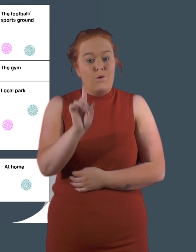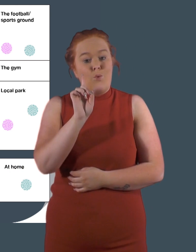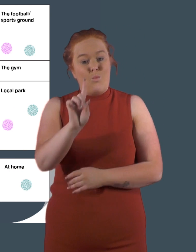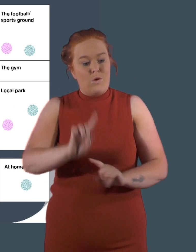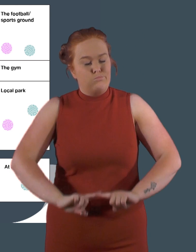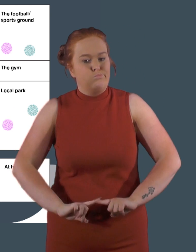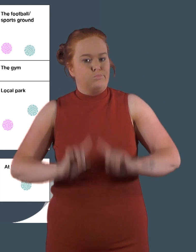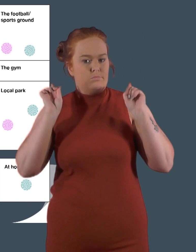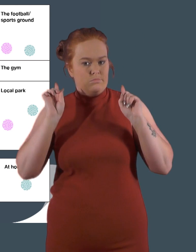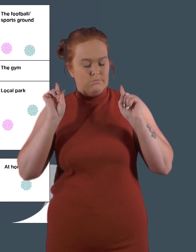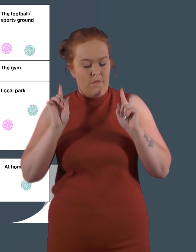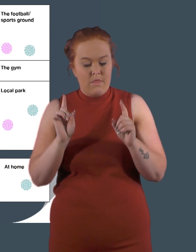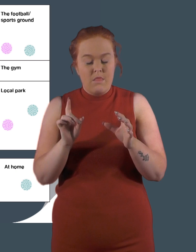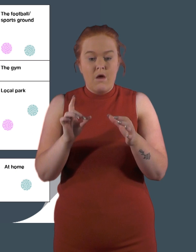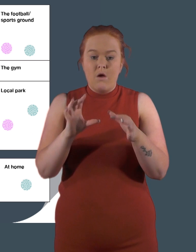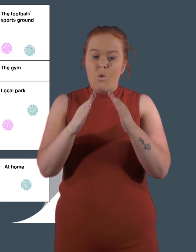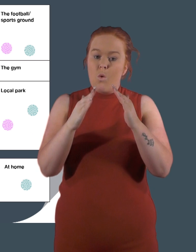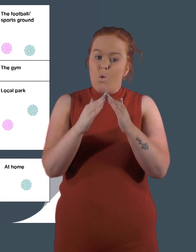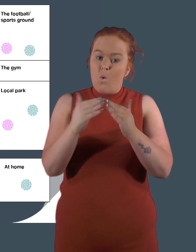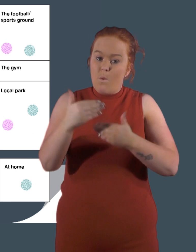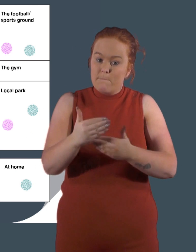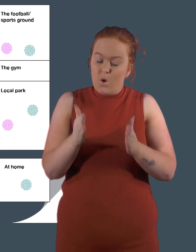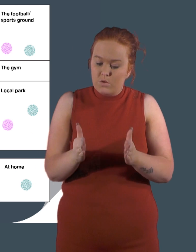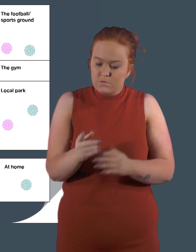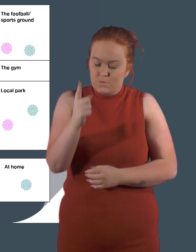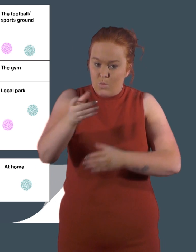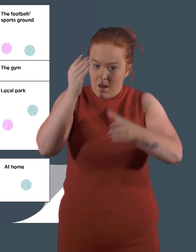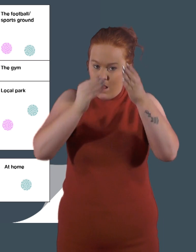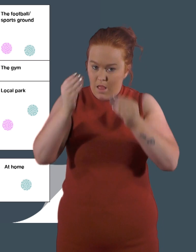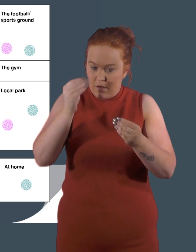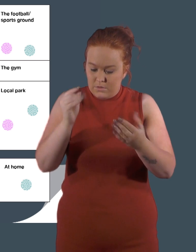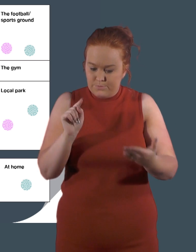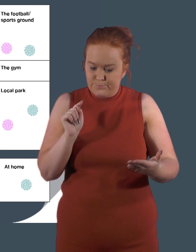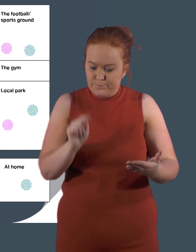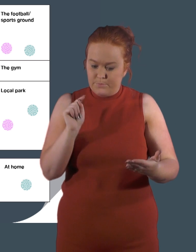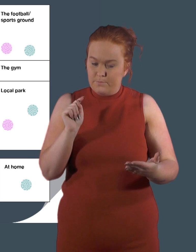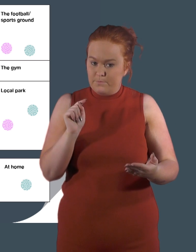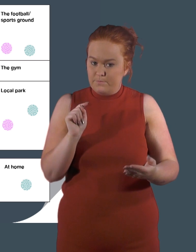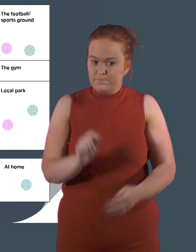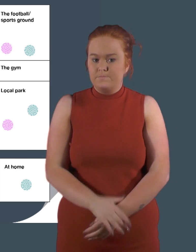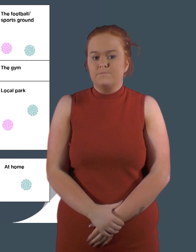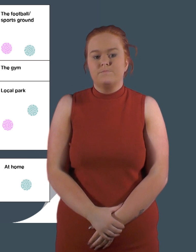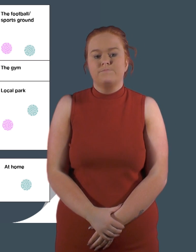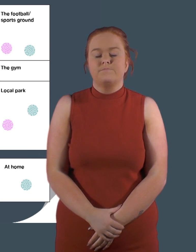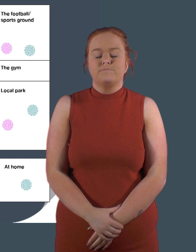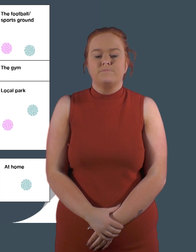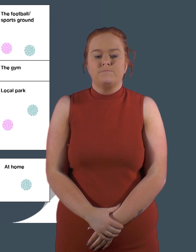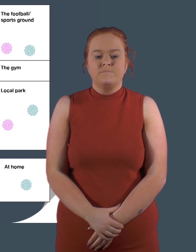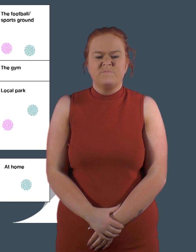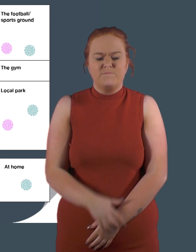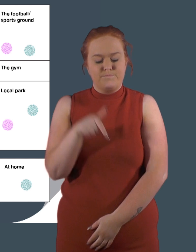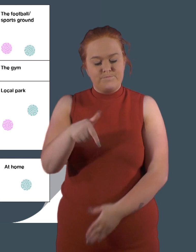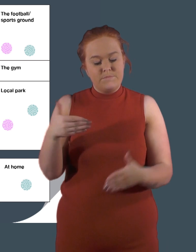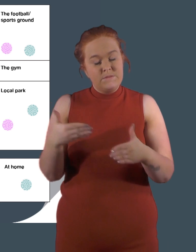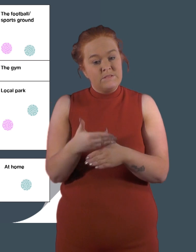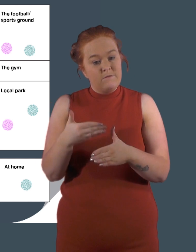with a member of staff. The reason for this is learners who are not particularly confident will often look to an authority figure and